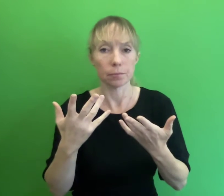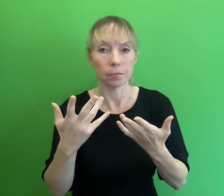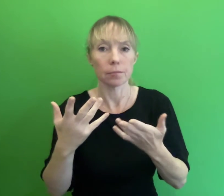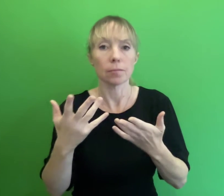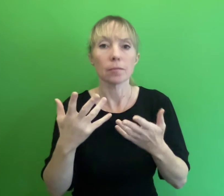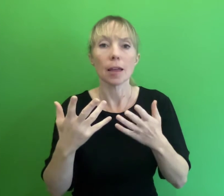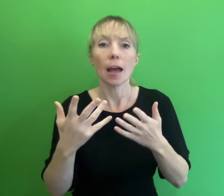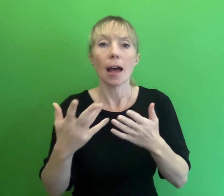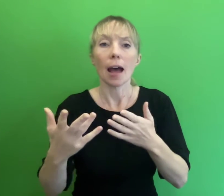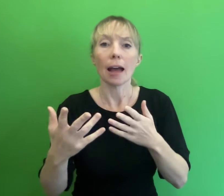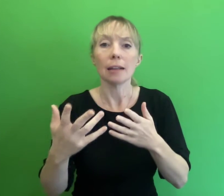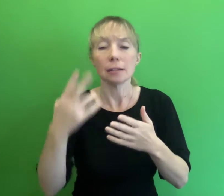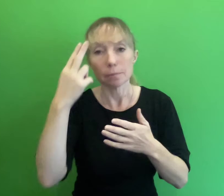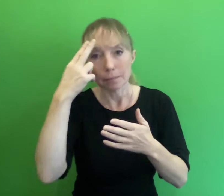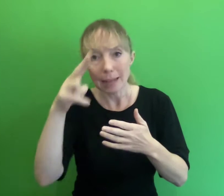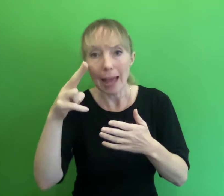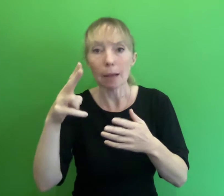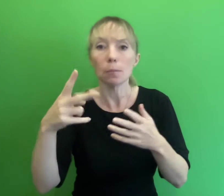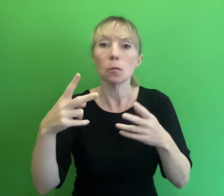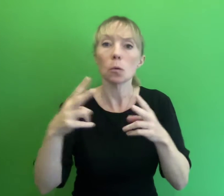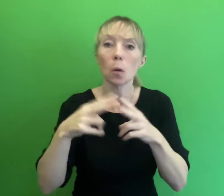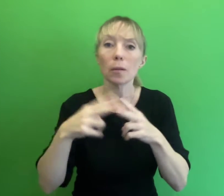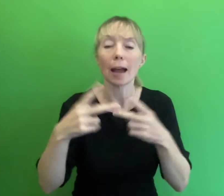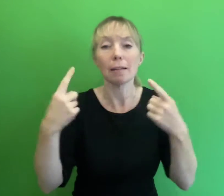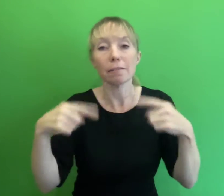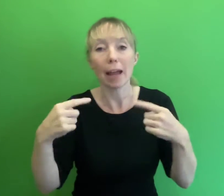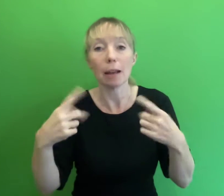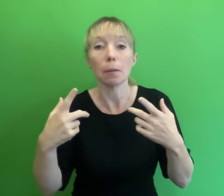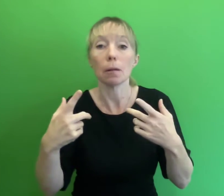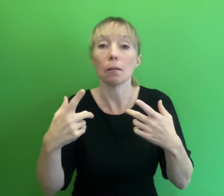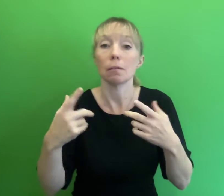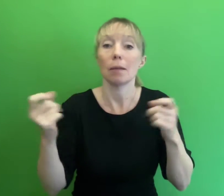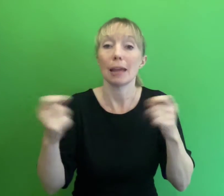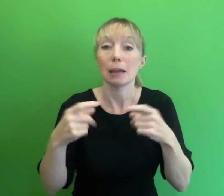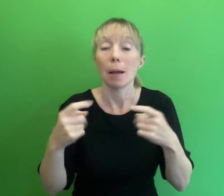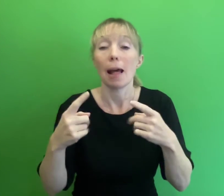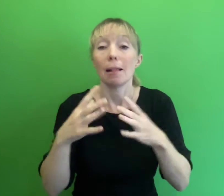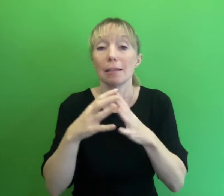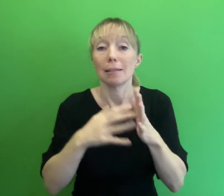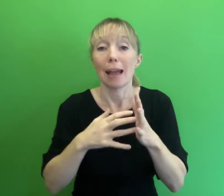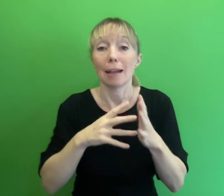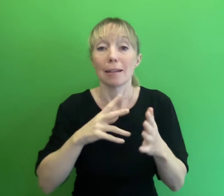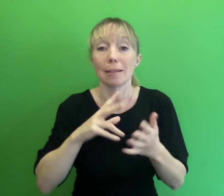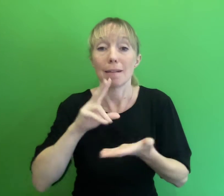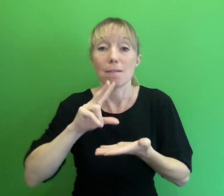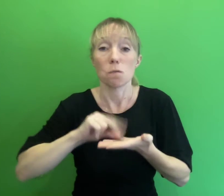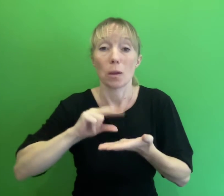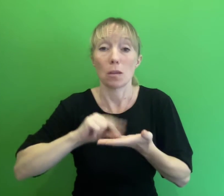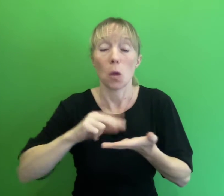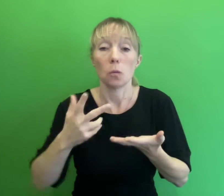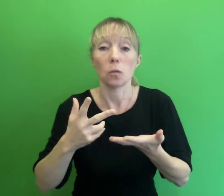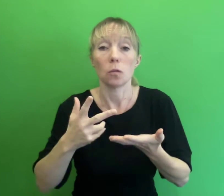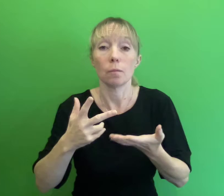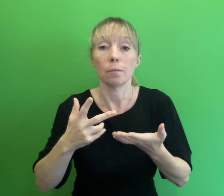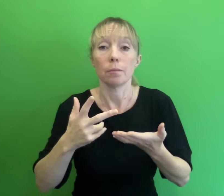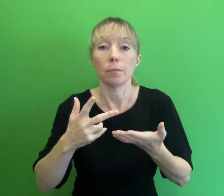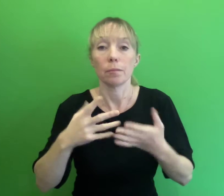the retreat, available by email, text, and voice notes. Session breaks. 20-minute breaks after